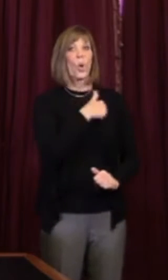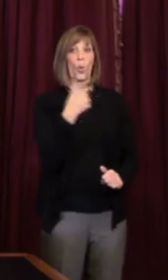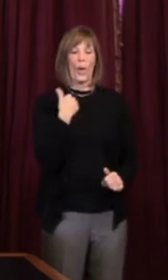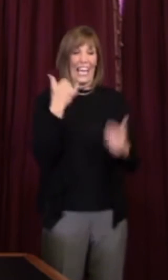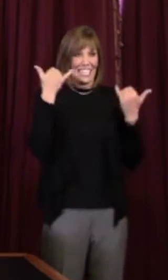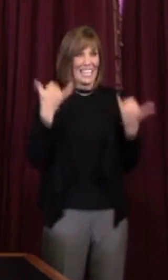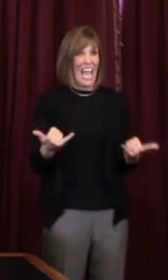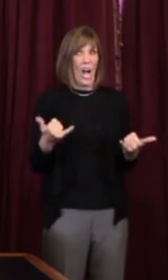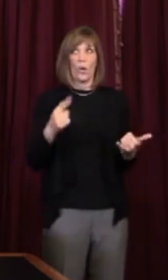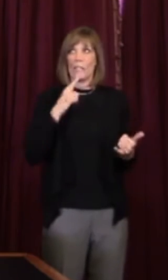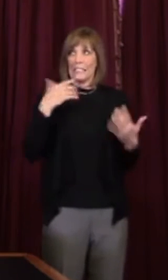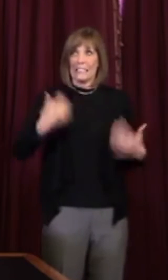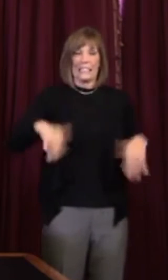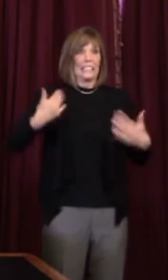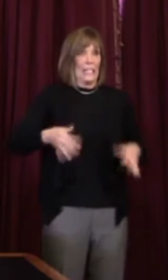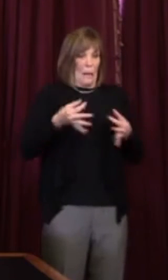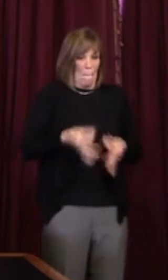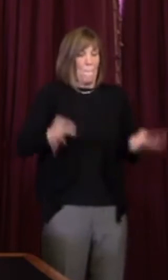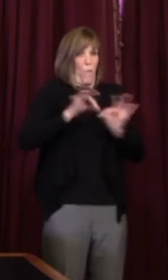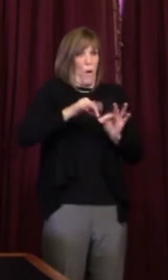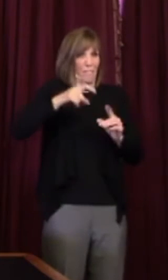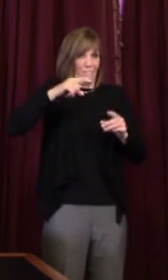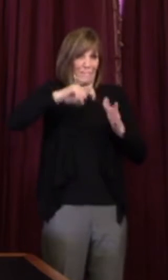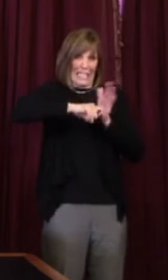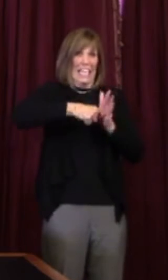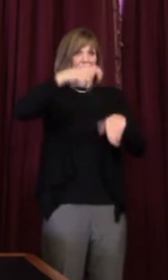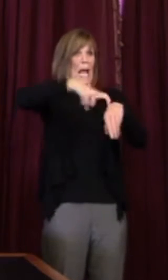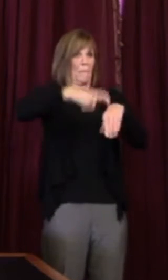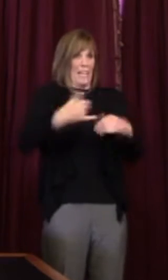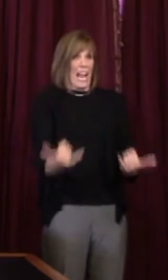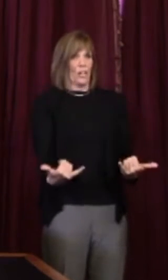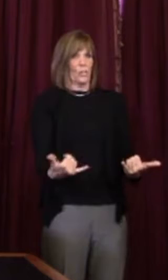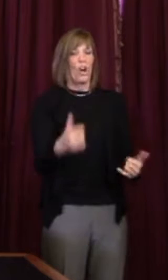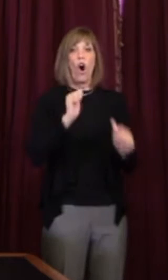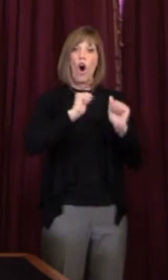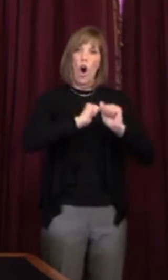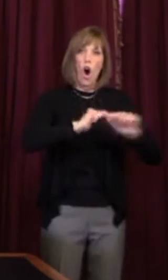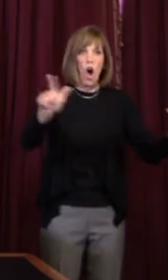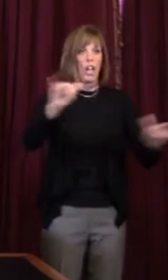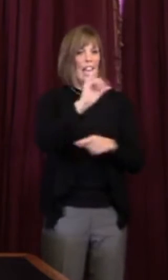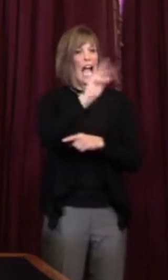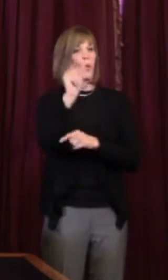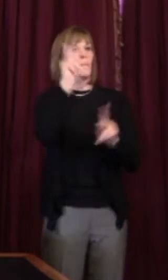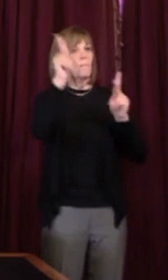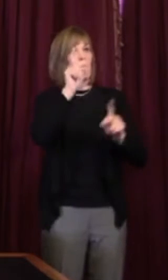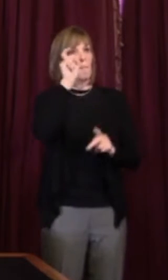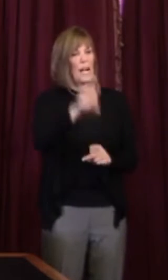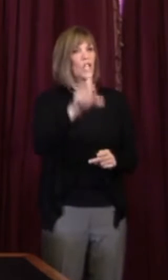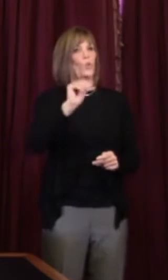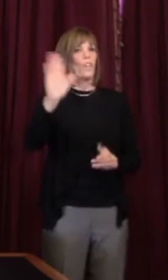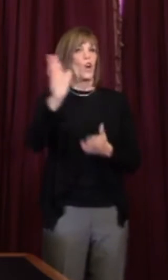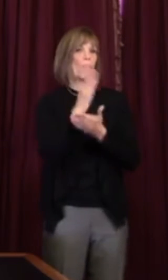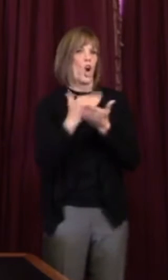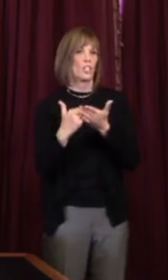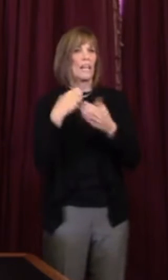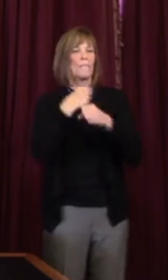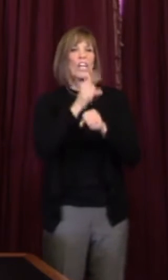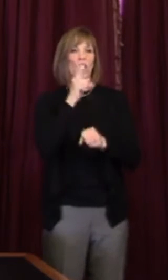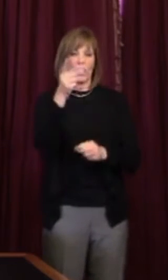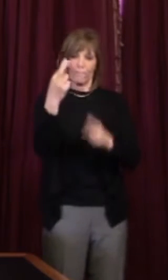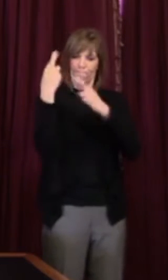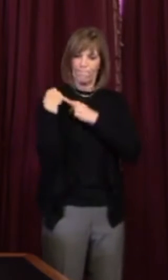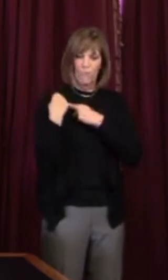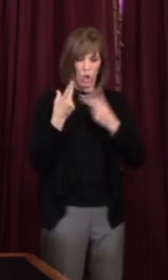point in our state's fight against COVID-19. It's going to take every Iowan doing their part to get this virus under